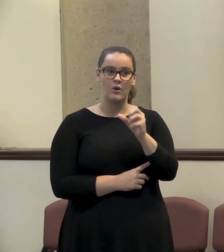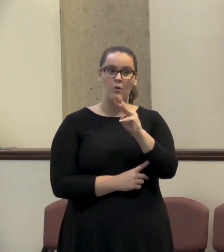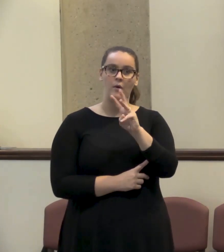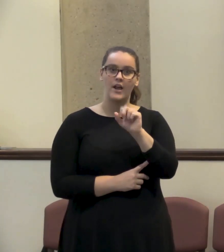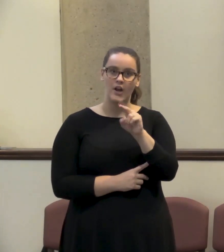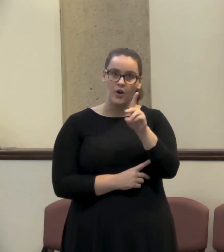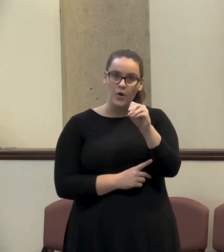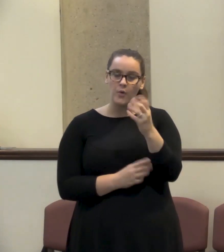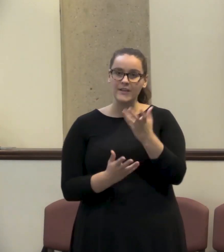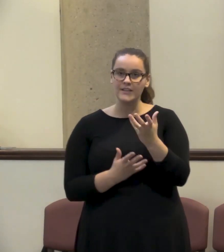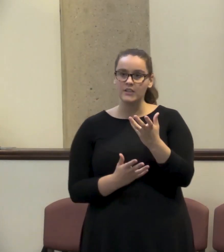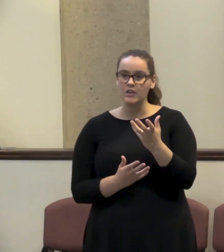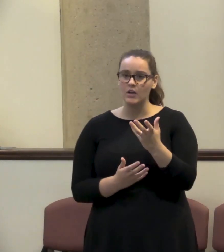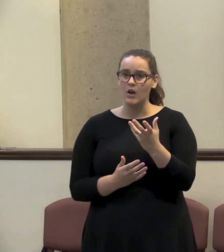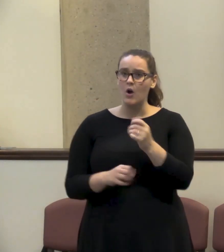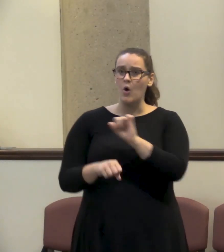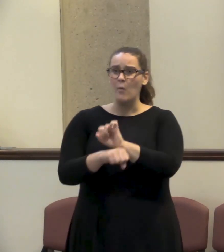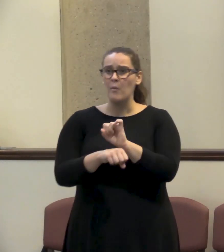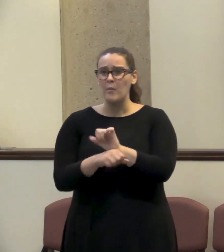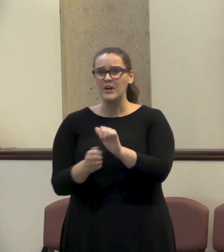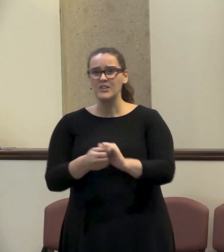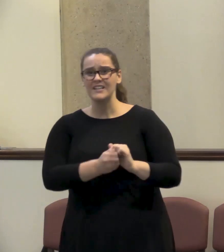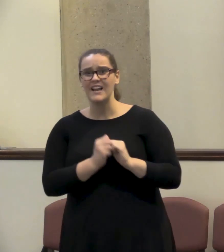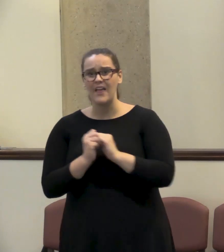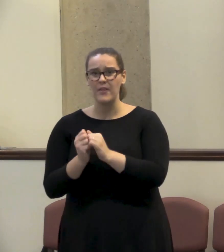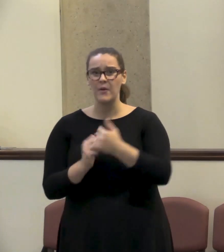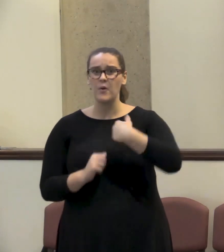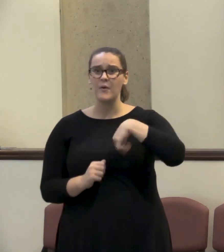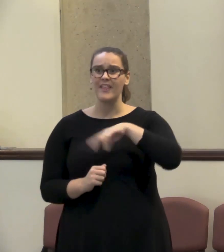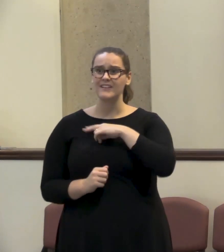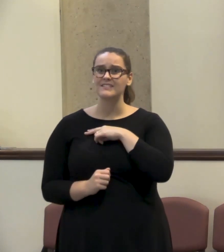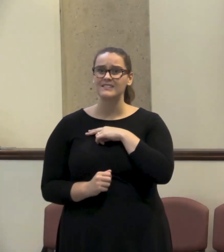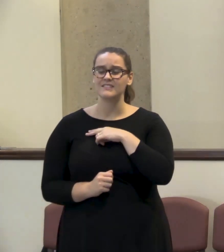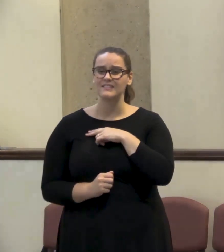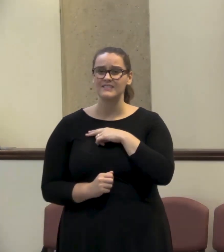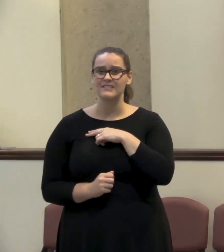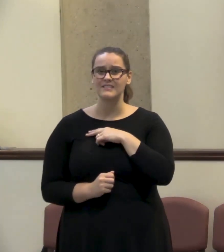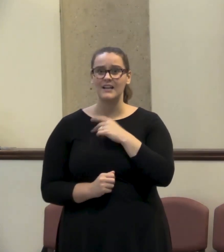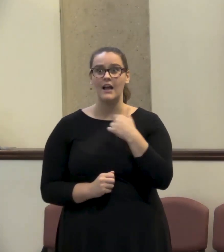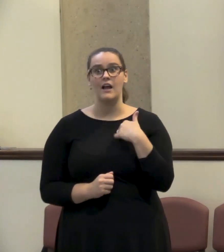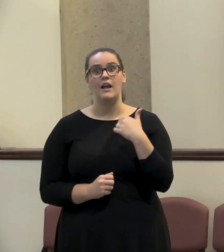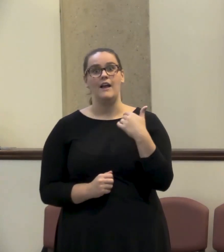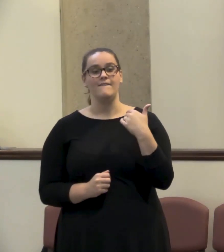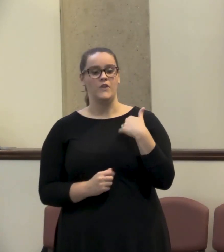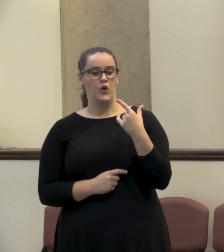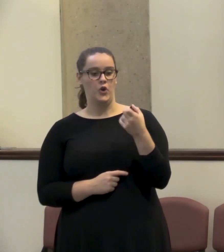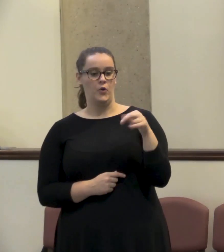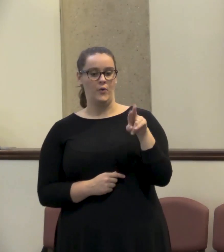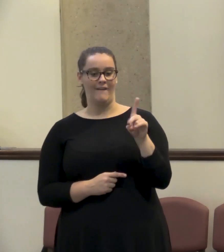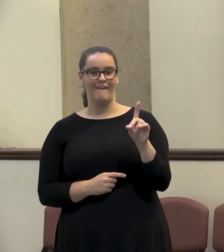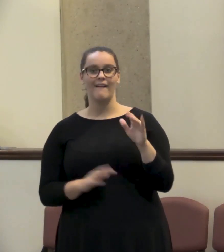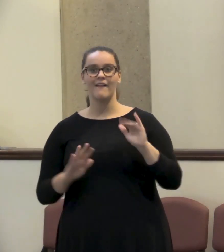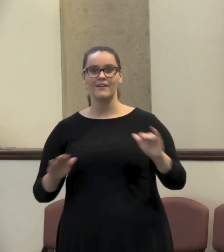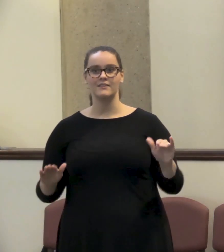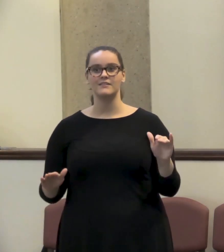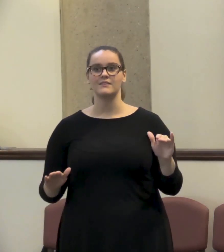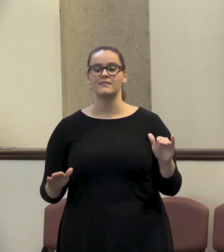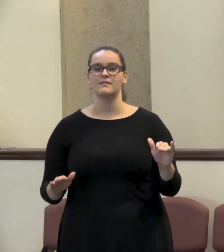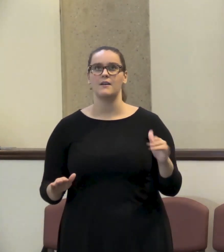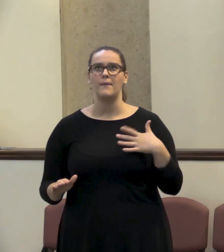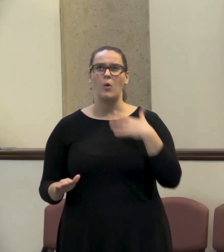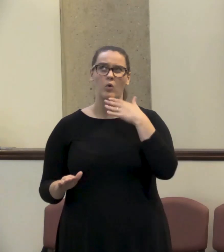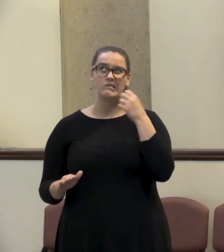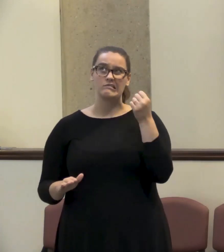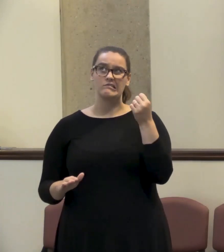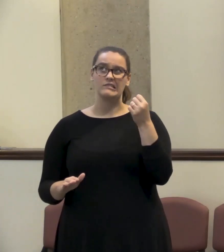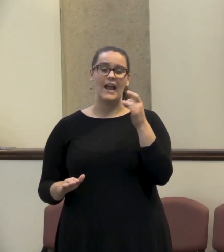us, because we all want to be part of a better future. I don't want a hand. I already got grandkids. My grandkids are, my oldest